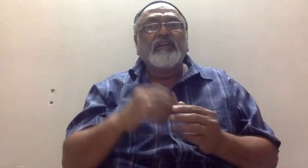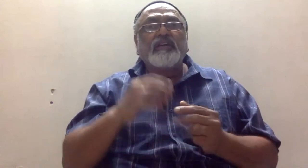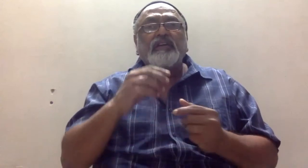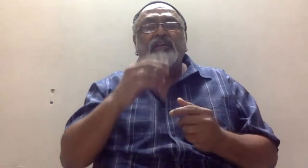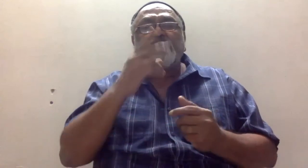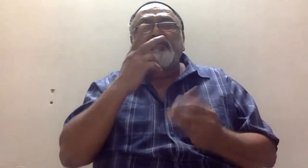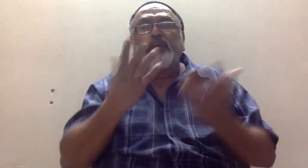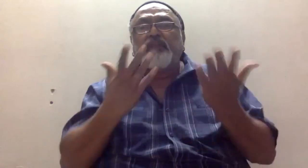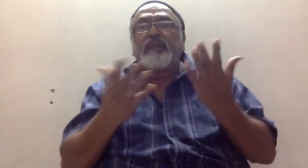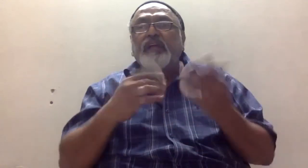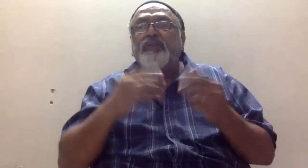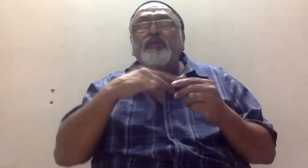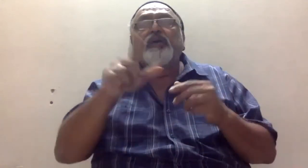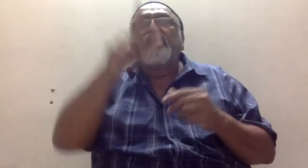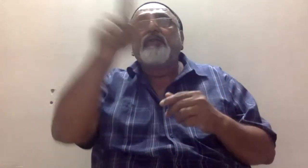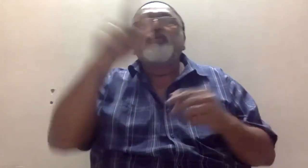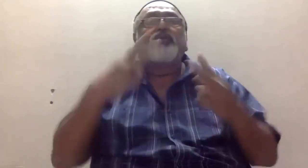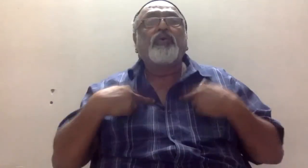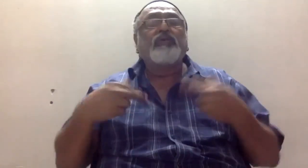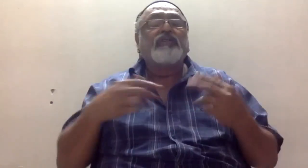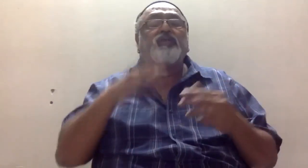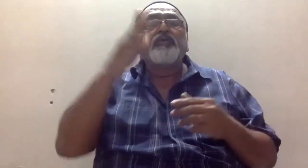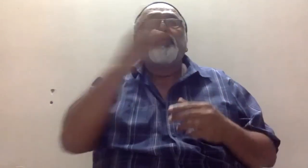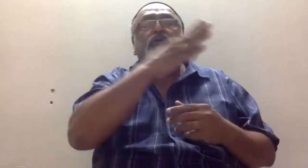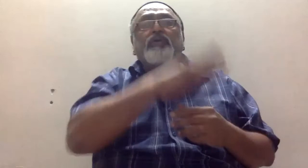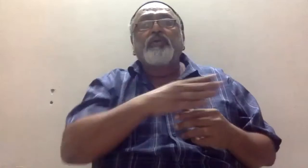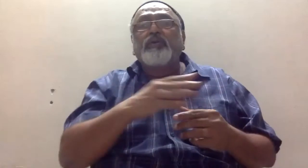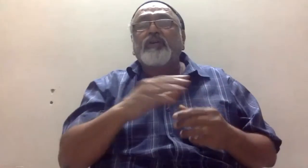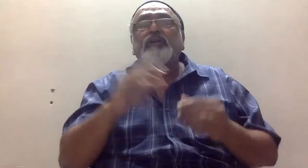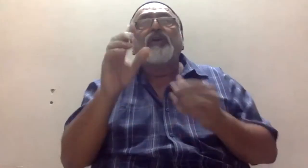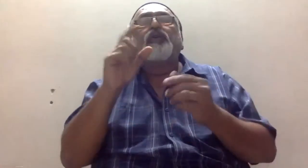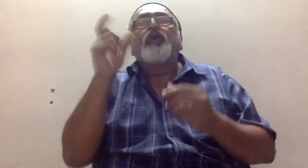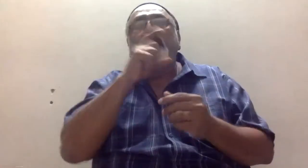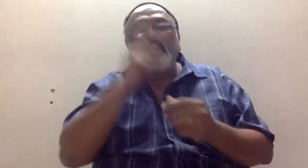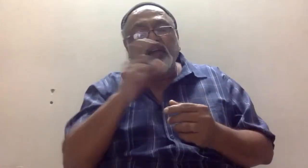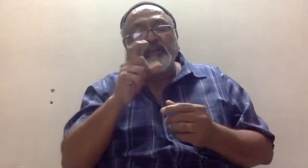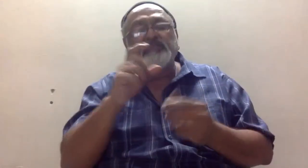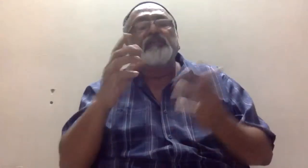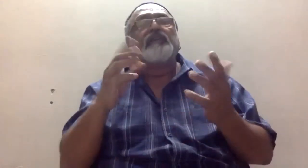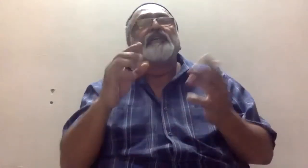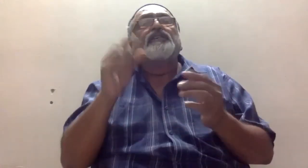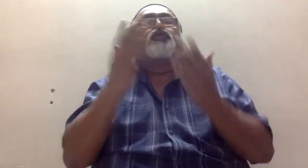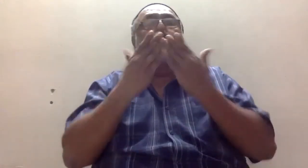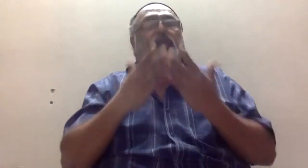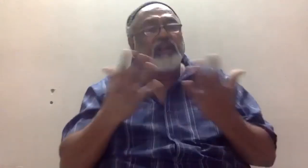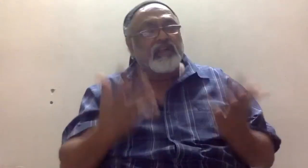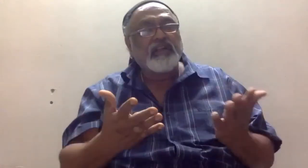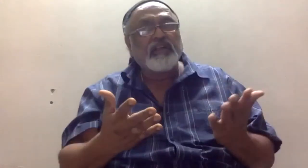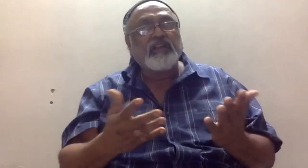going in courts but sir, in universities or colleges or in schools, we have seen those panels or